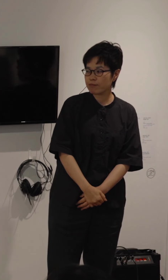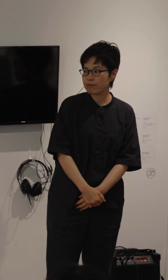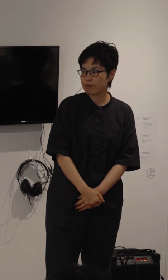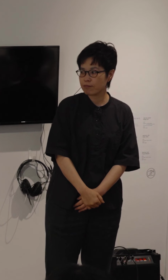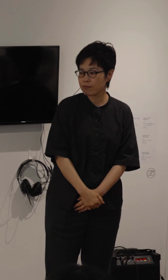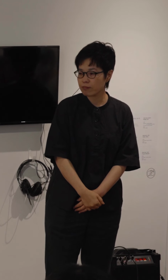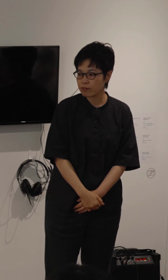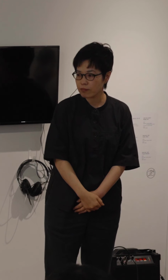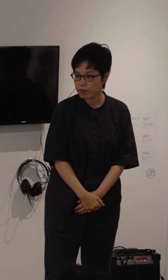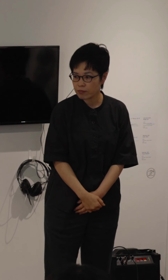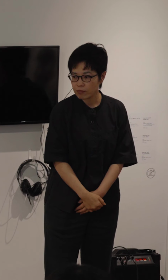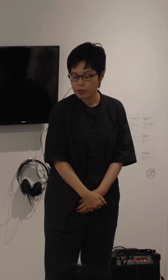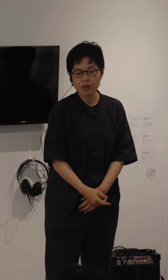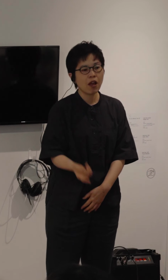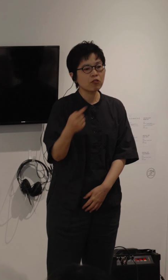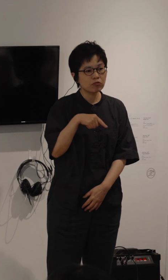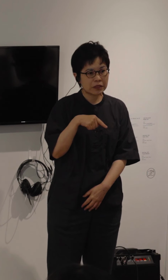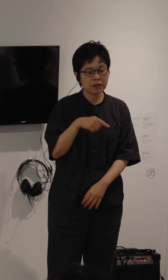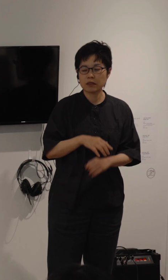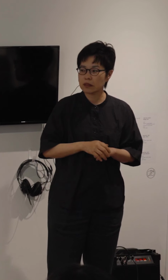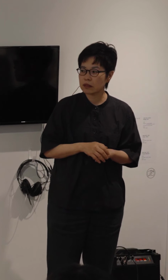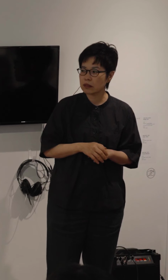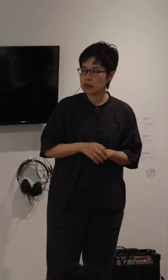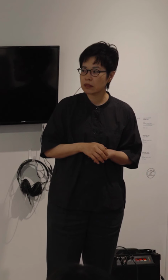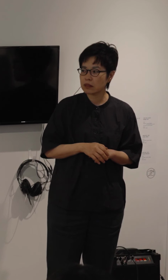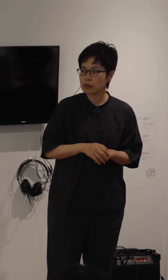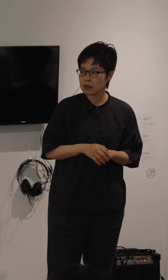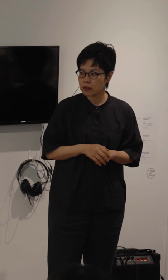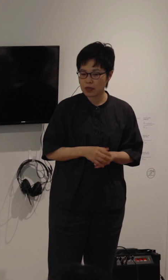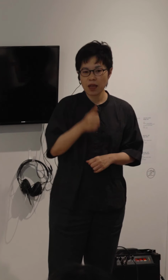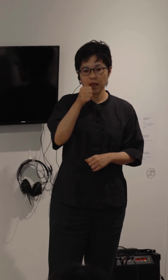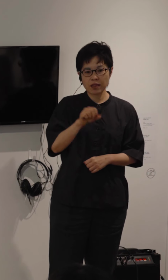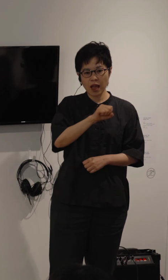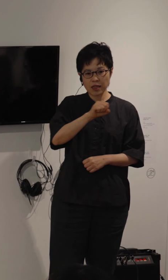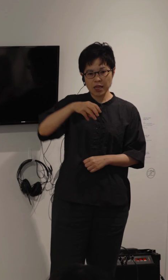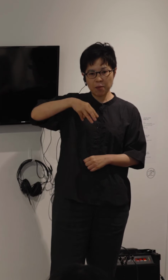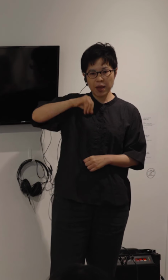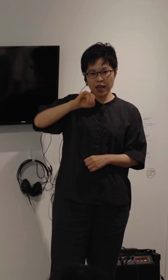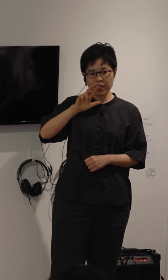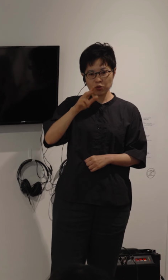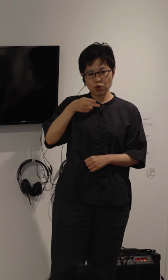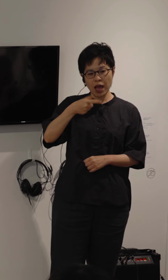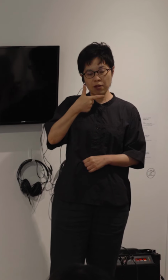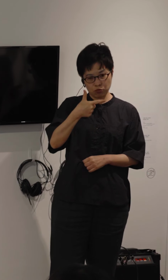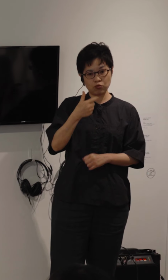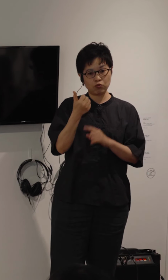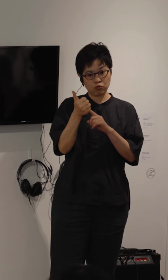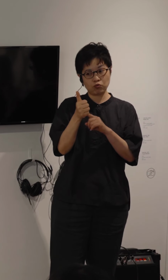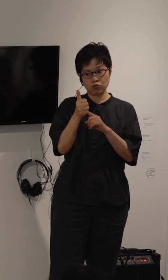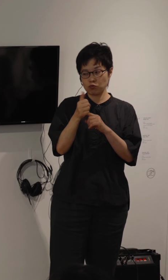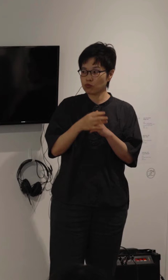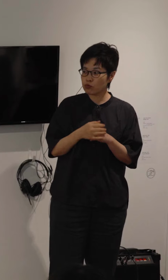is Tirza, and she works out of a studio called Submit to Love Studios, and she's been there for 20 years. And she has